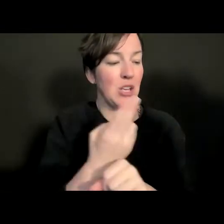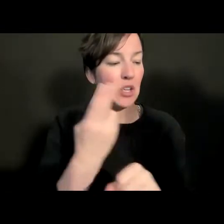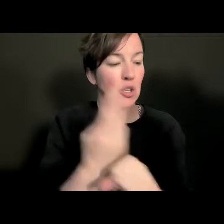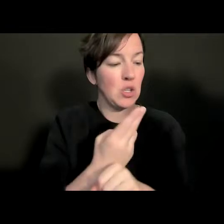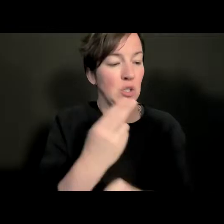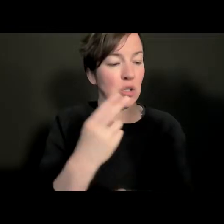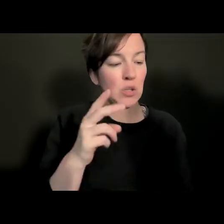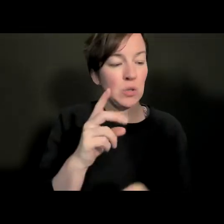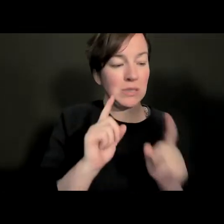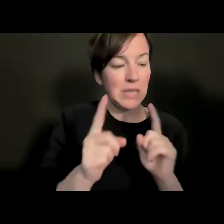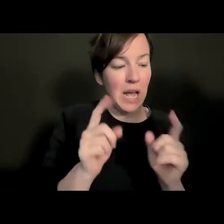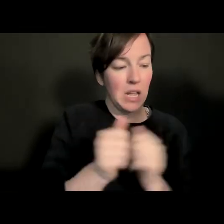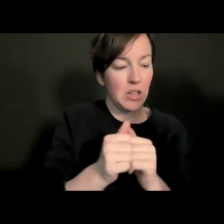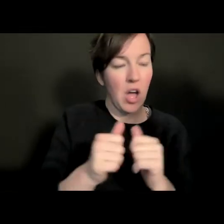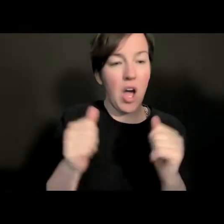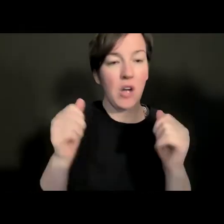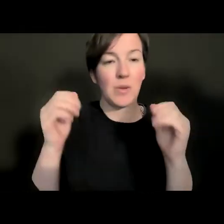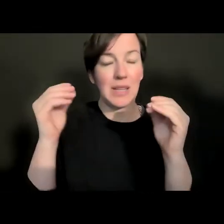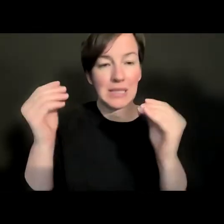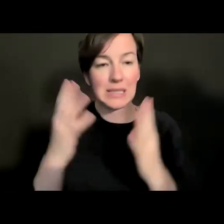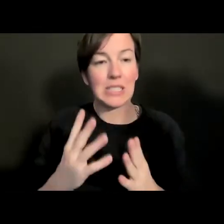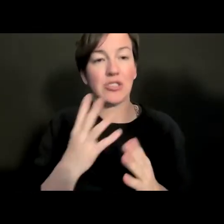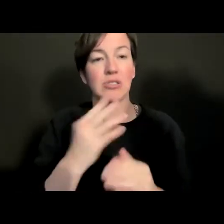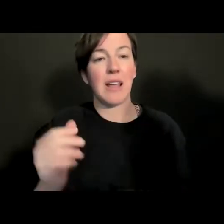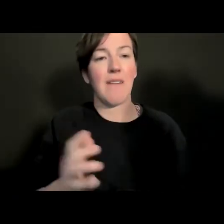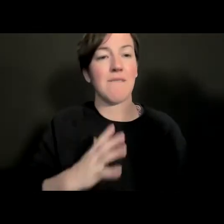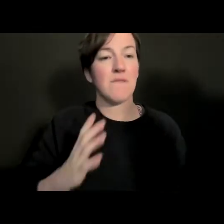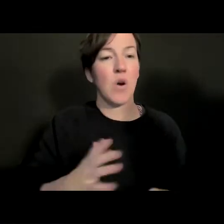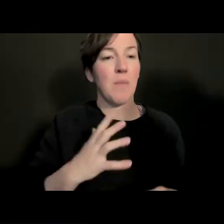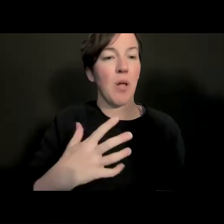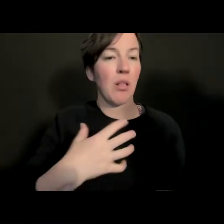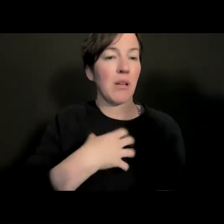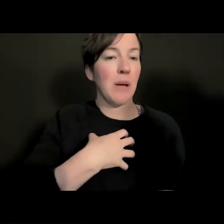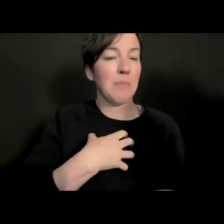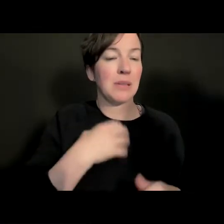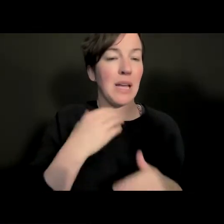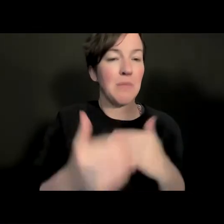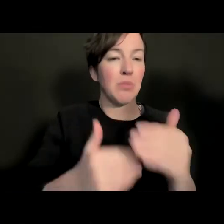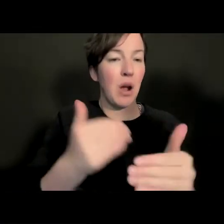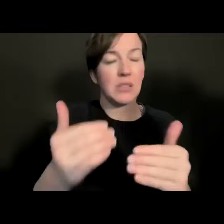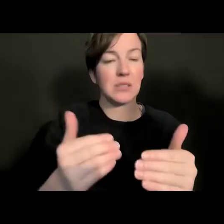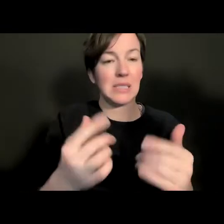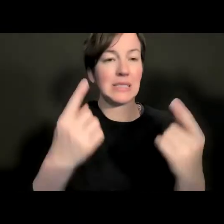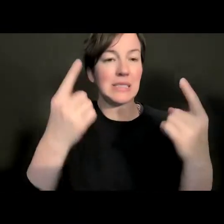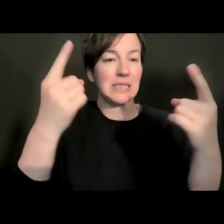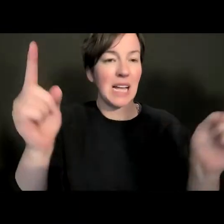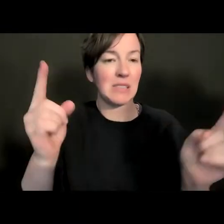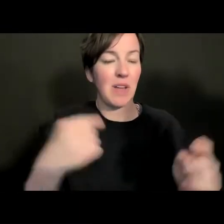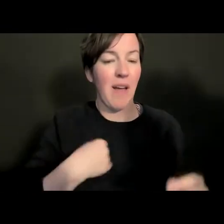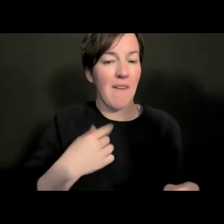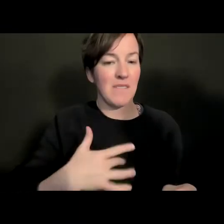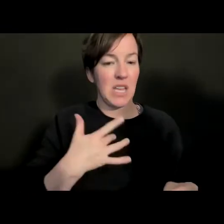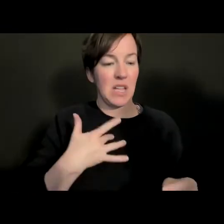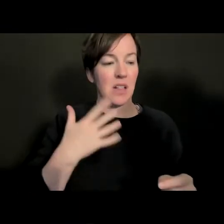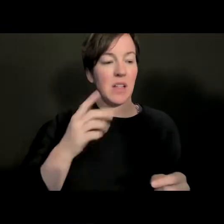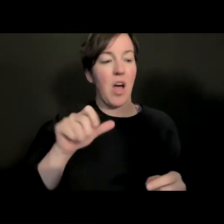with teachers and the formal complaint process successfully, and I believe others deserve to know about these